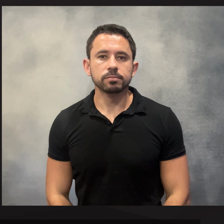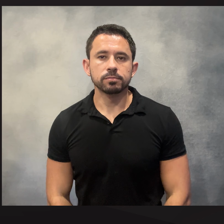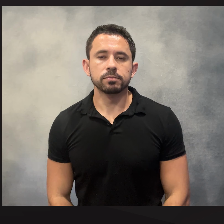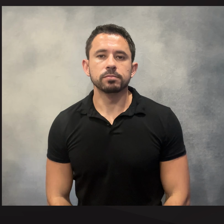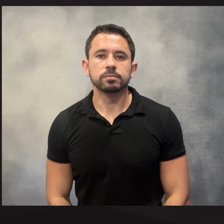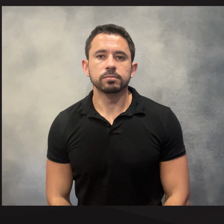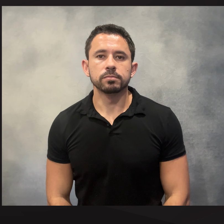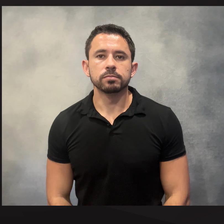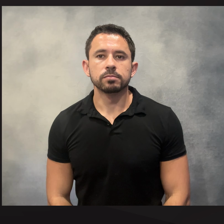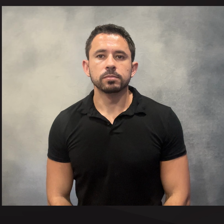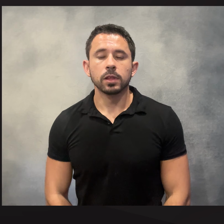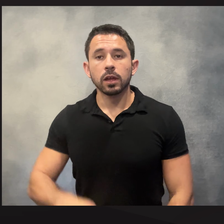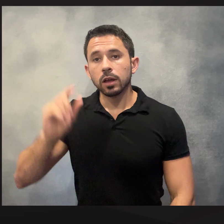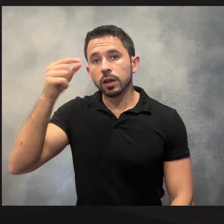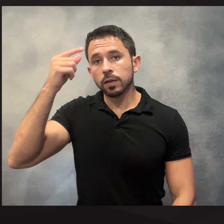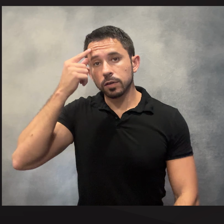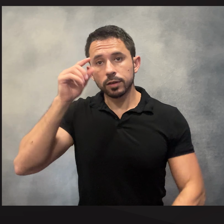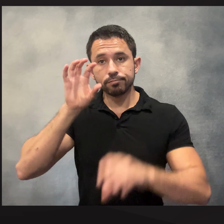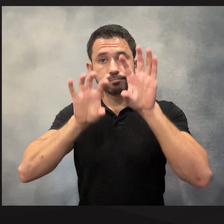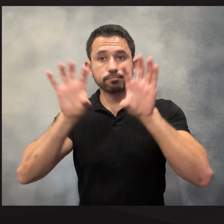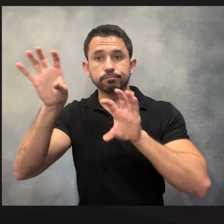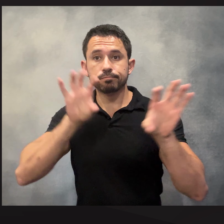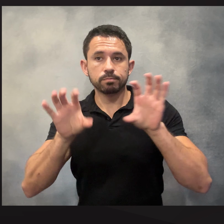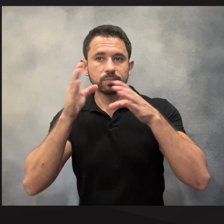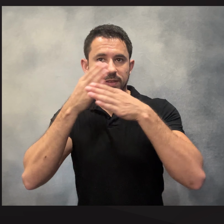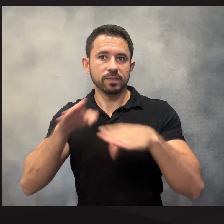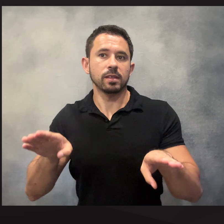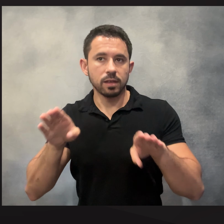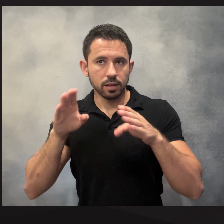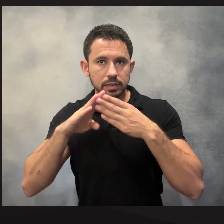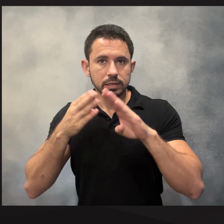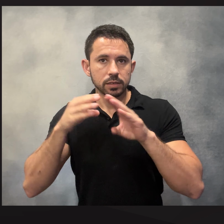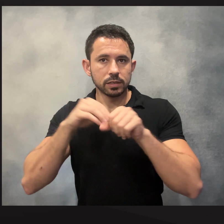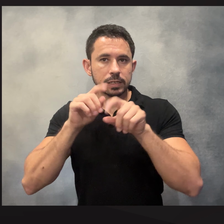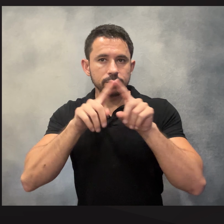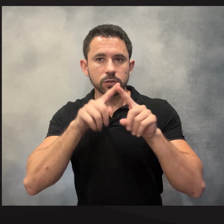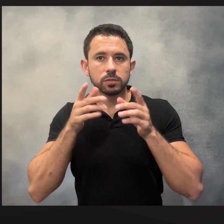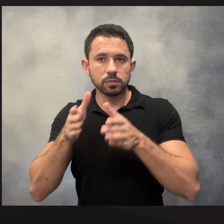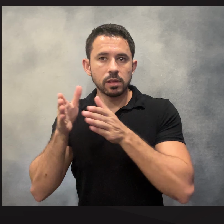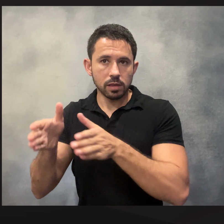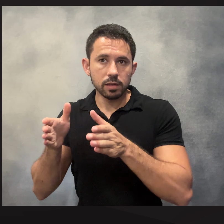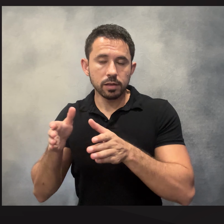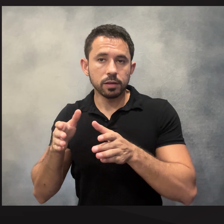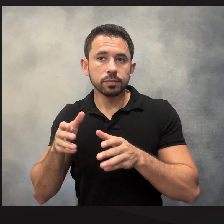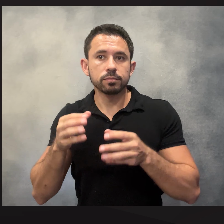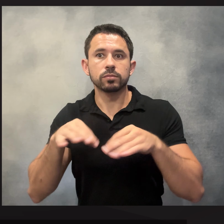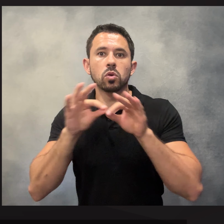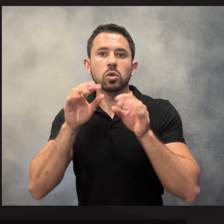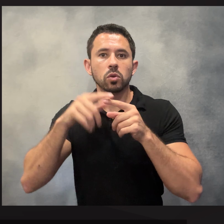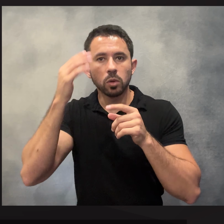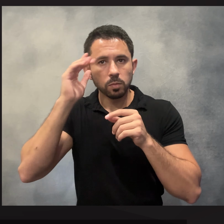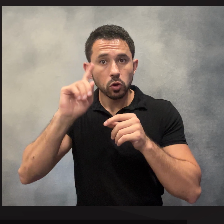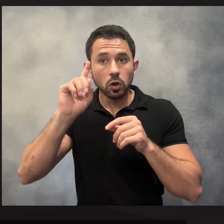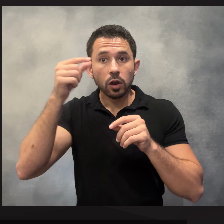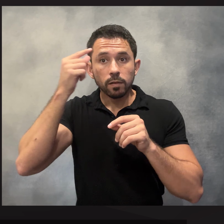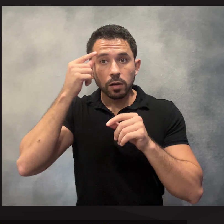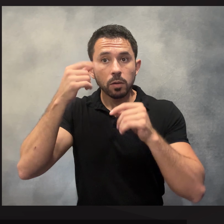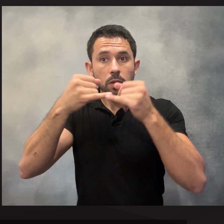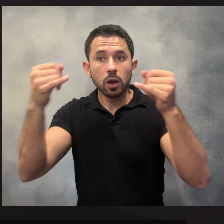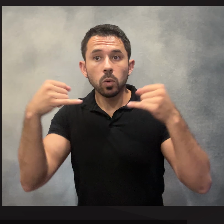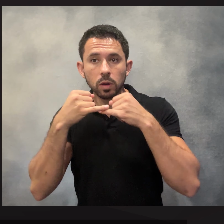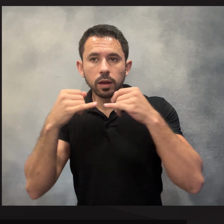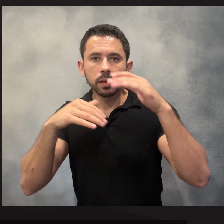Governmental bodies divide the city in different ways. It's important to know where the governmental boundaries overlap in order to solve